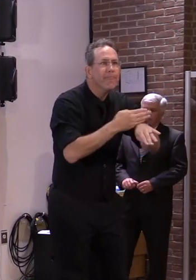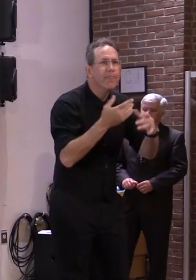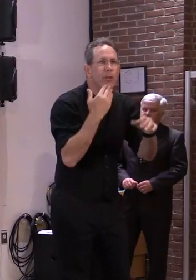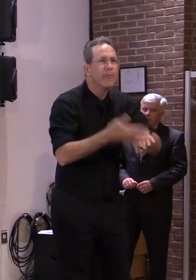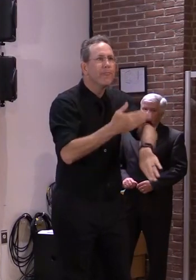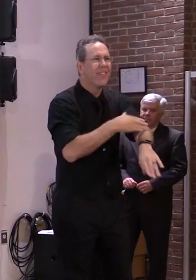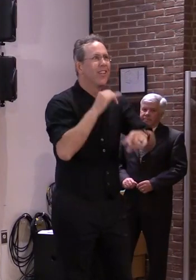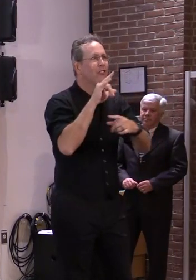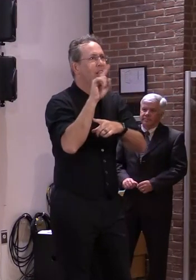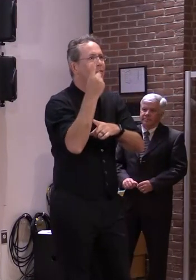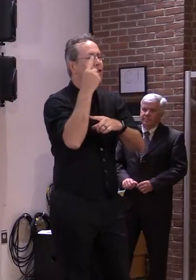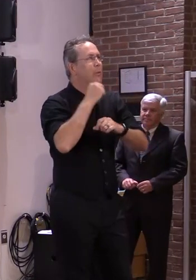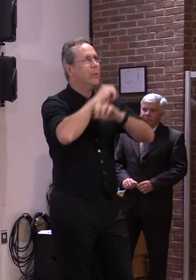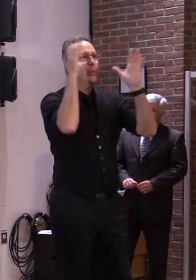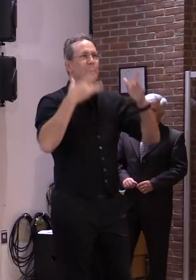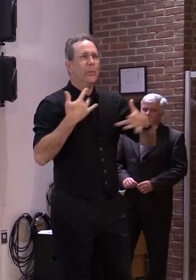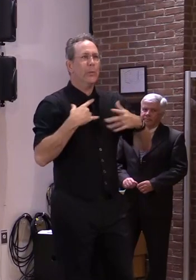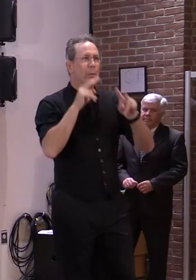respects.